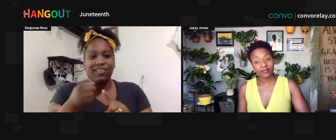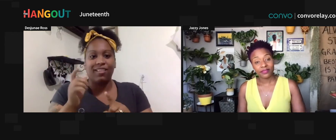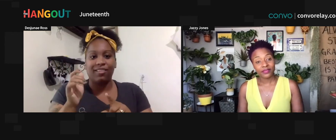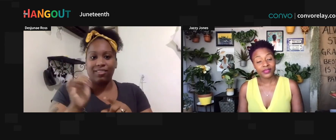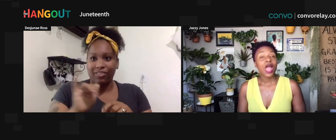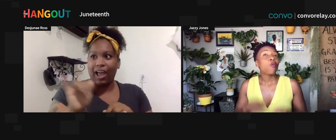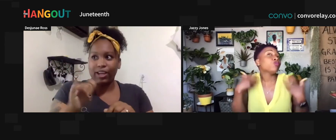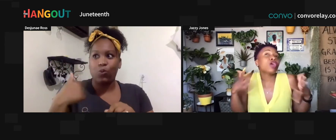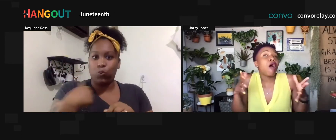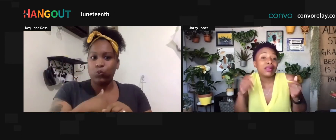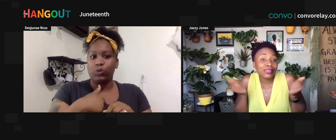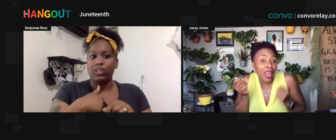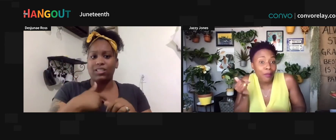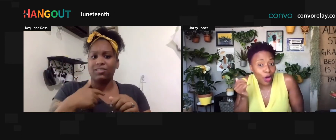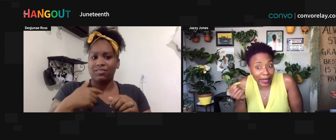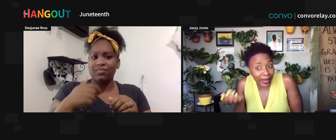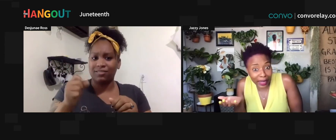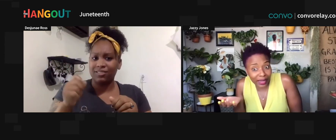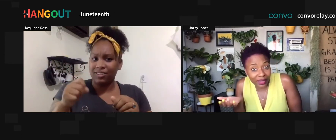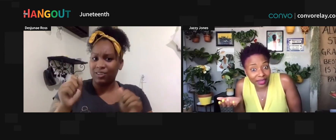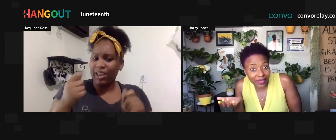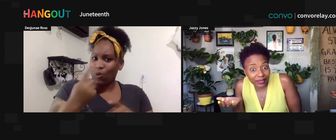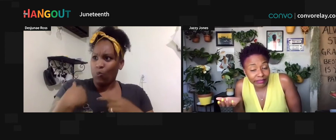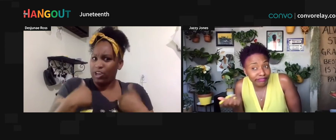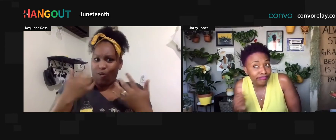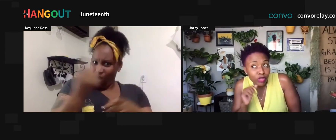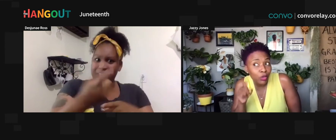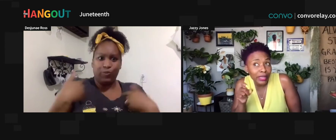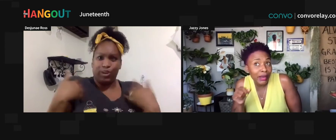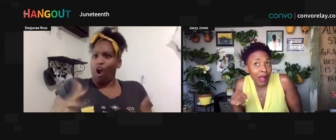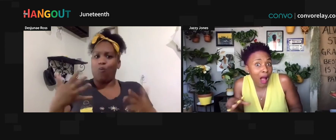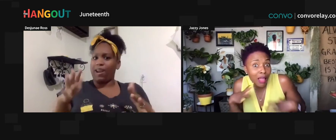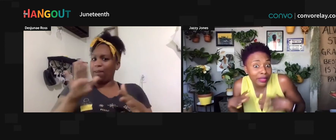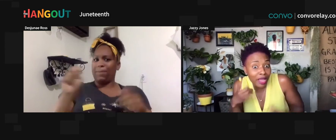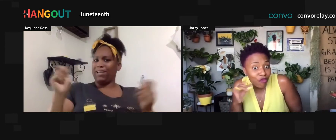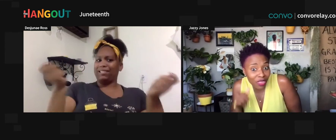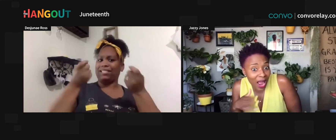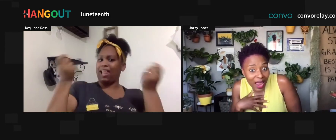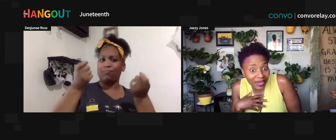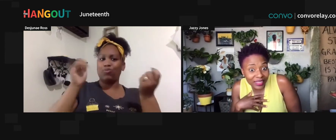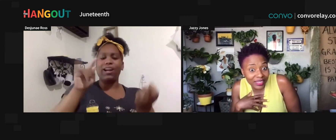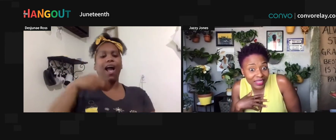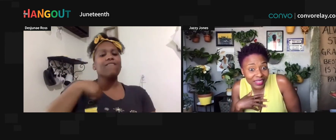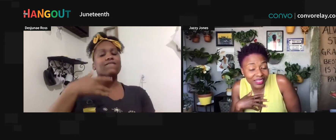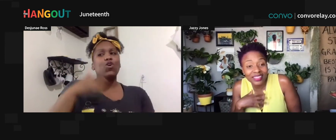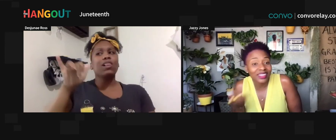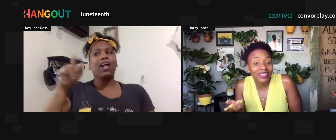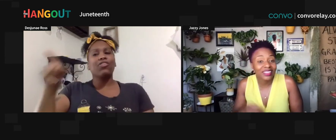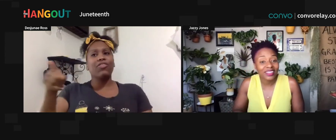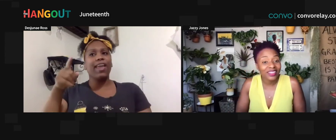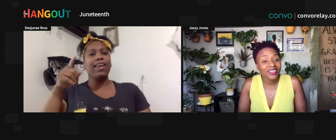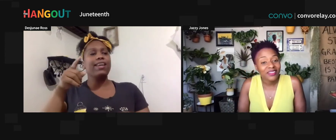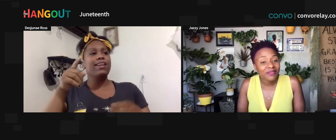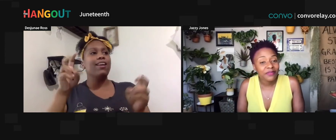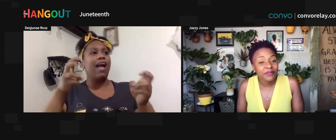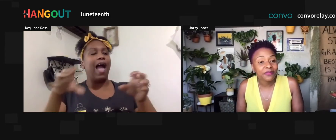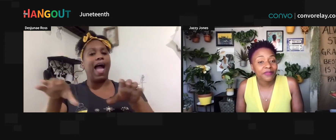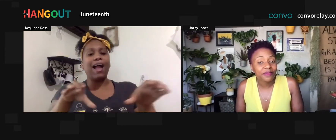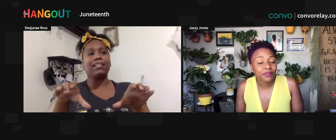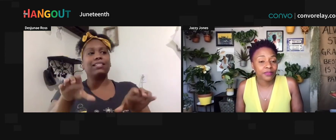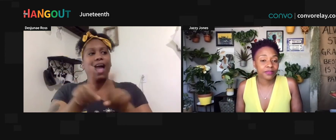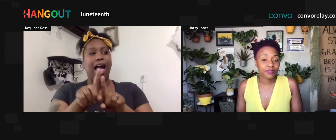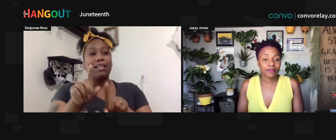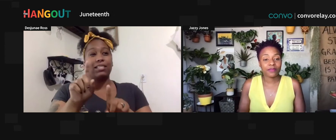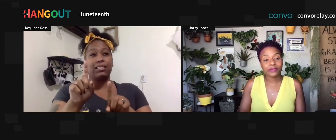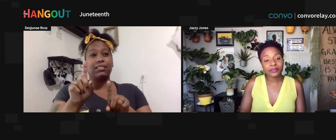real issues. That's right. It's almost as yes, we've been celebrating, but at the same